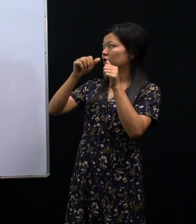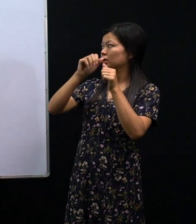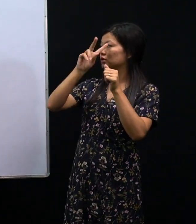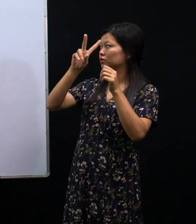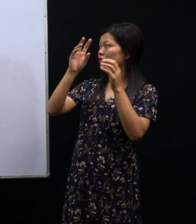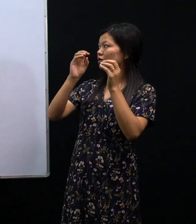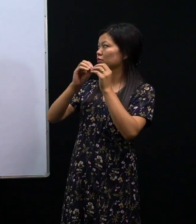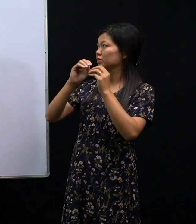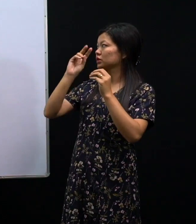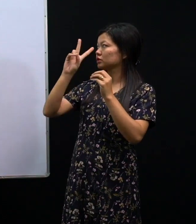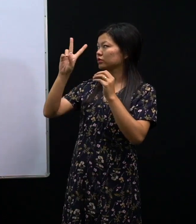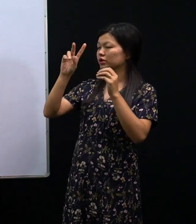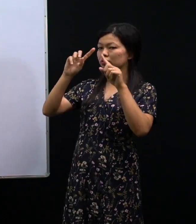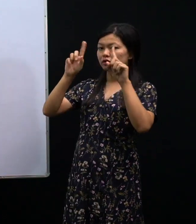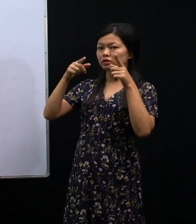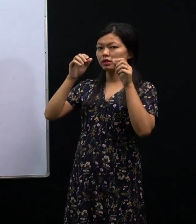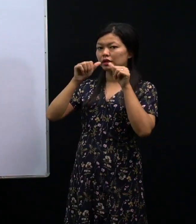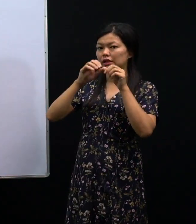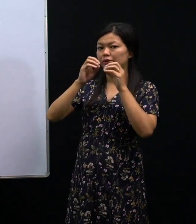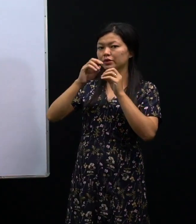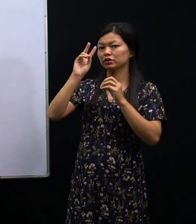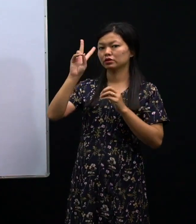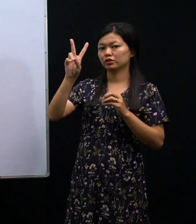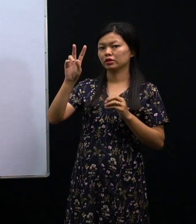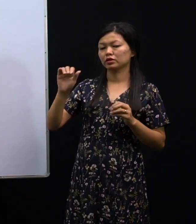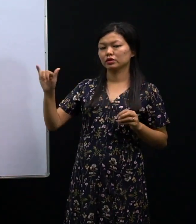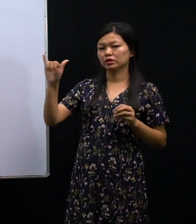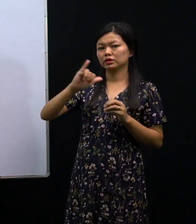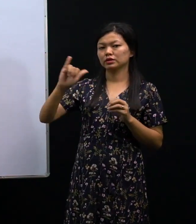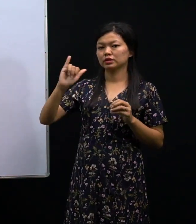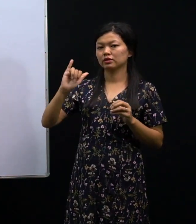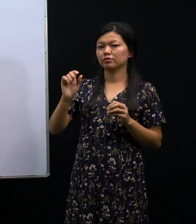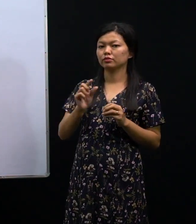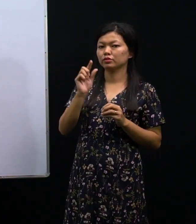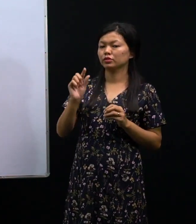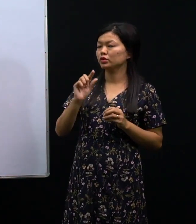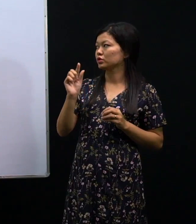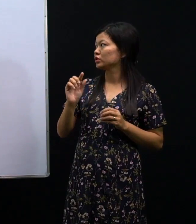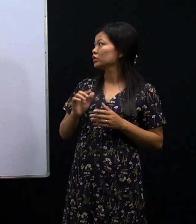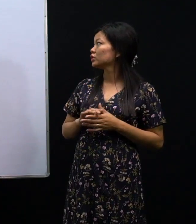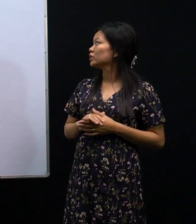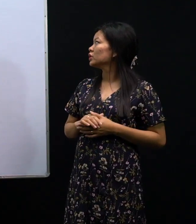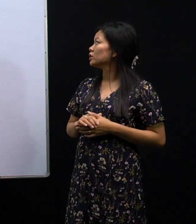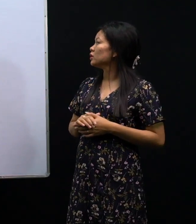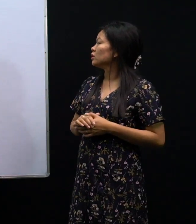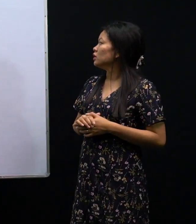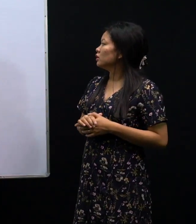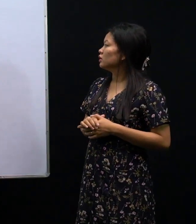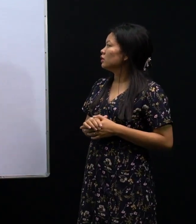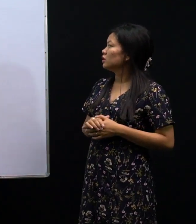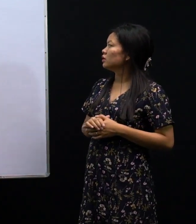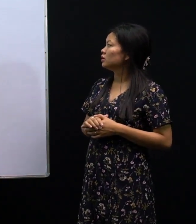square. Is not it? That is learned in class 8. So if you apply this one, it will come 2 and root 2 both under whole